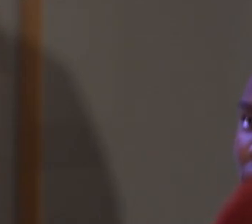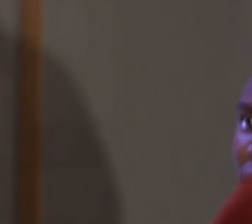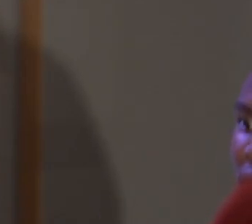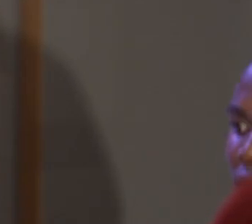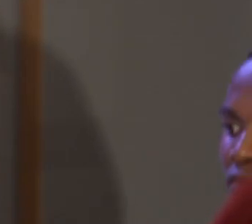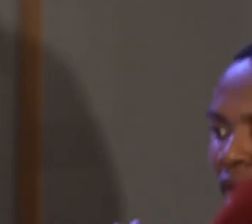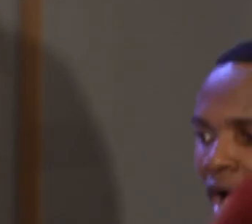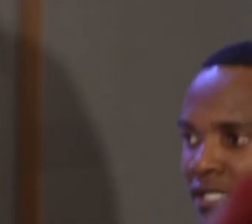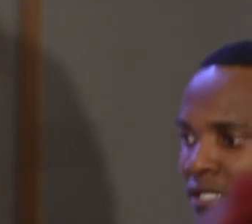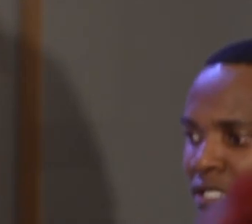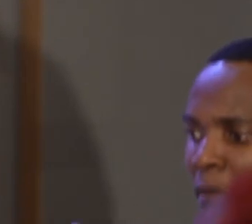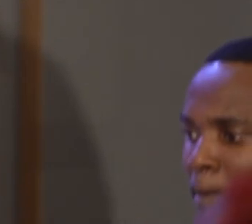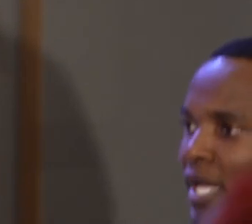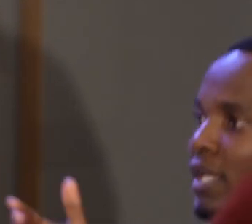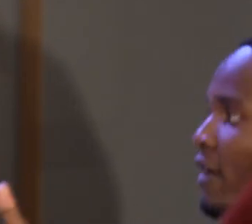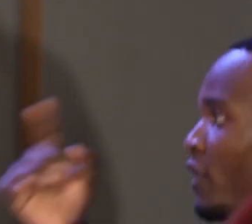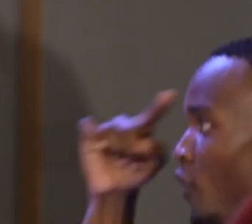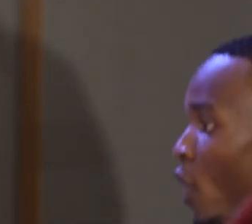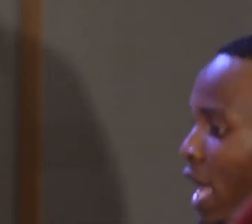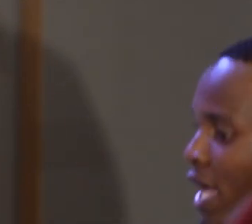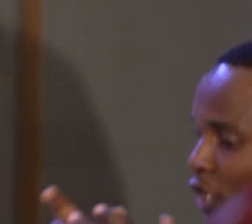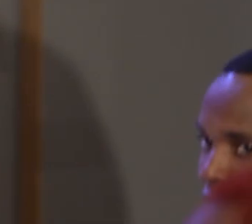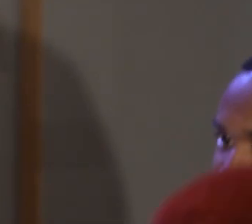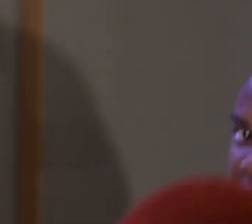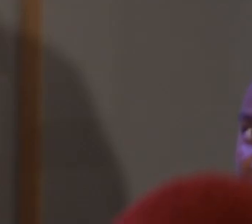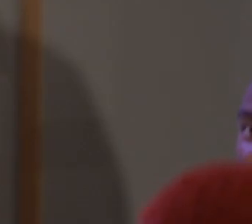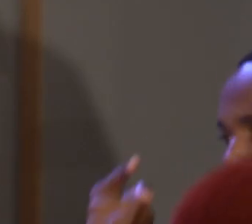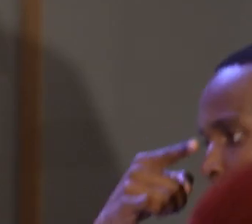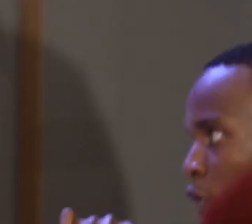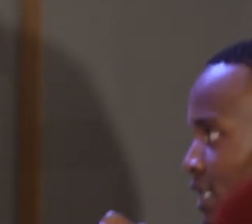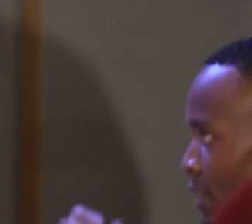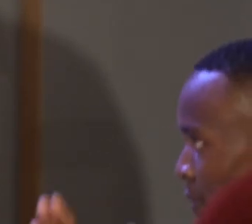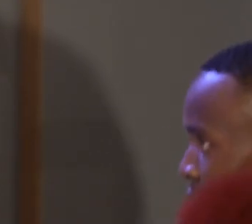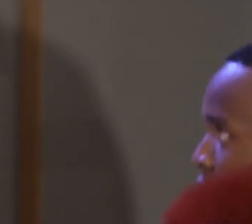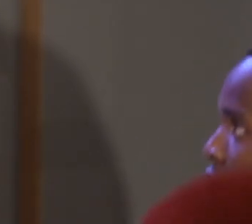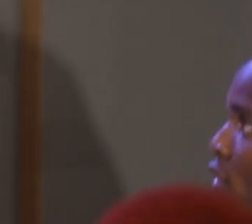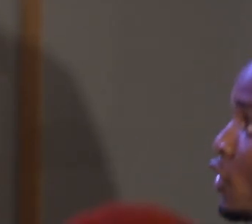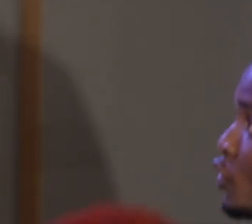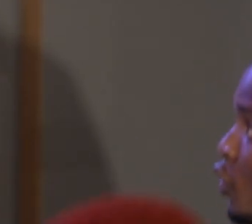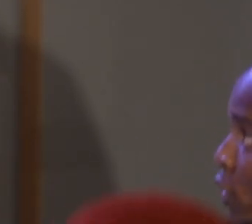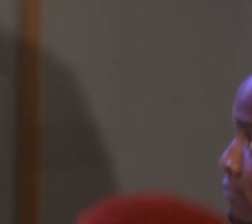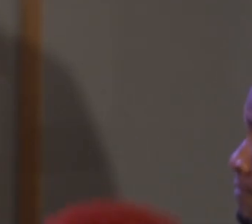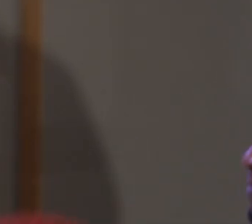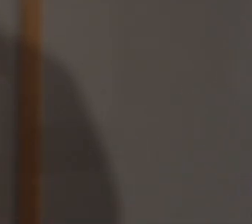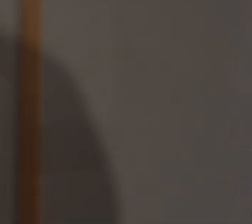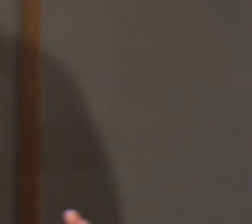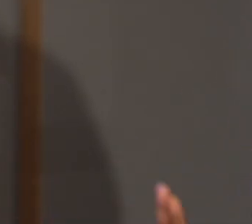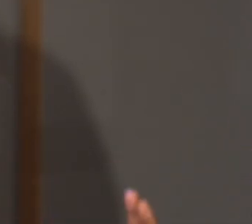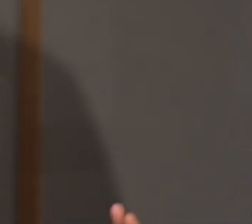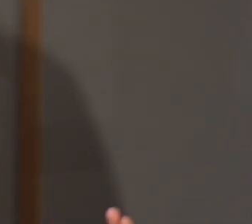it available for regulators and policymakers is, okay, that WCAG applies to the web,